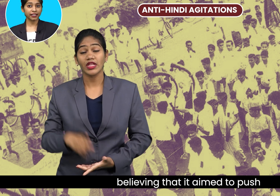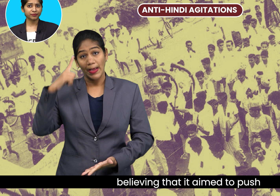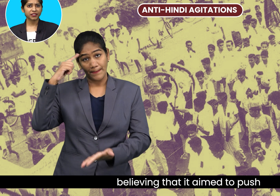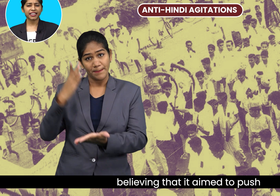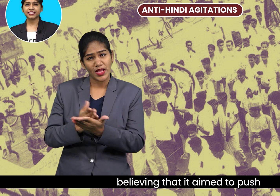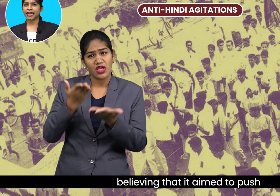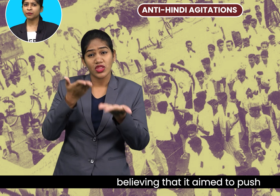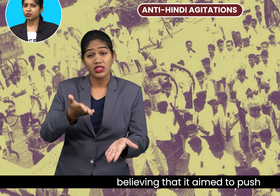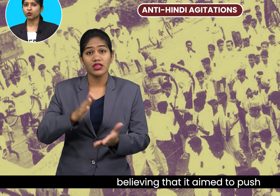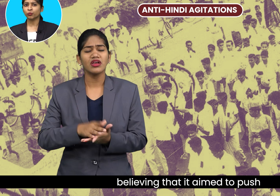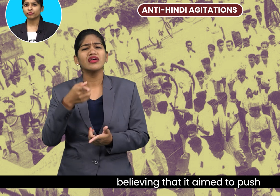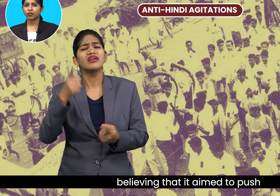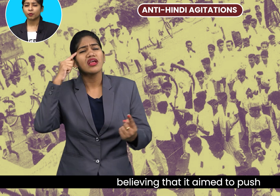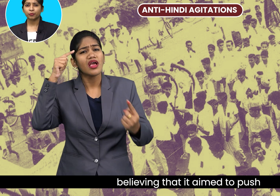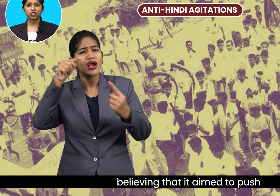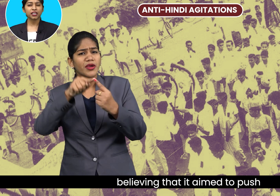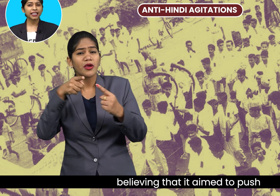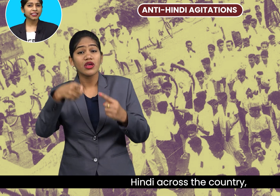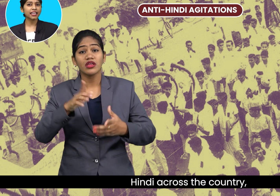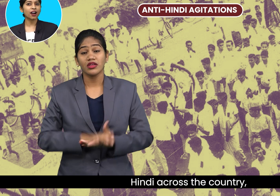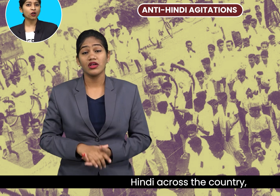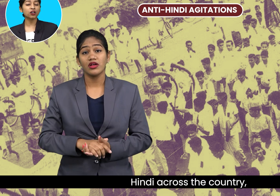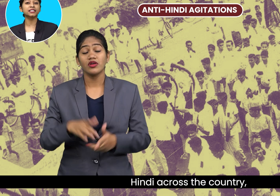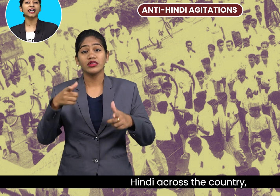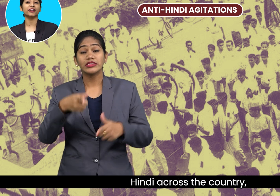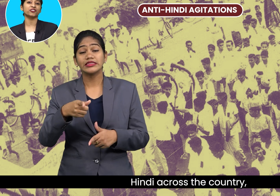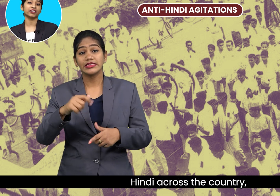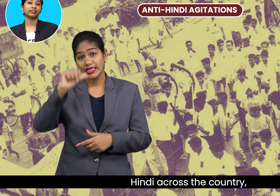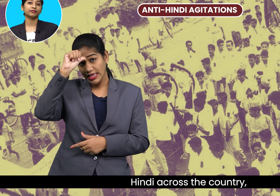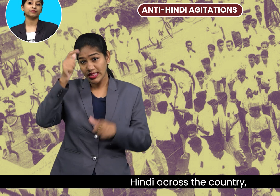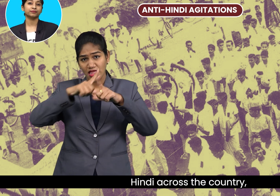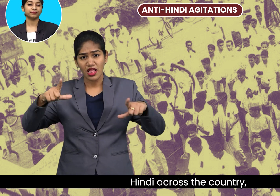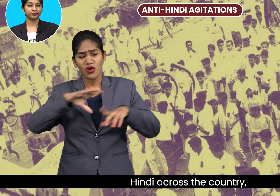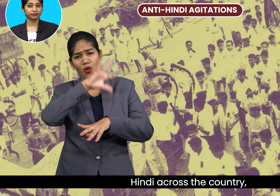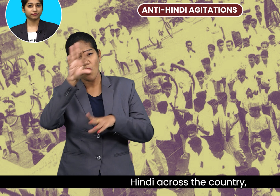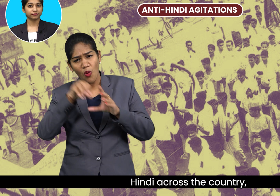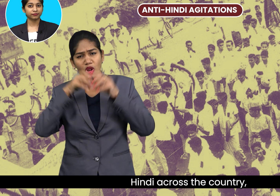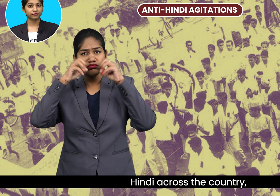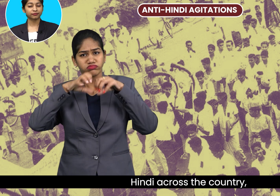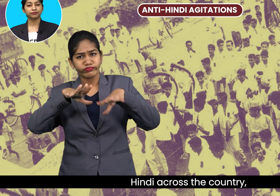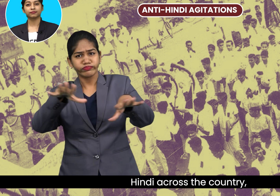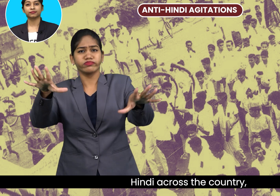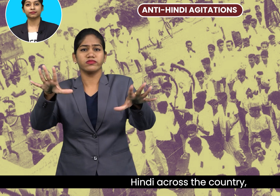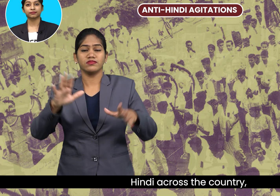believing that it aimed to push Hindi across the country,